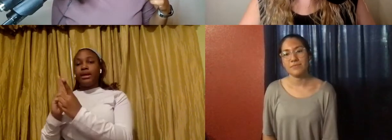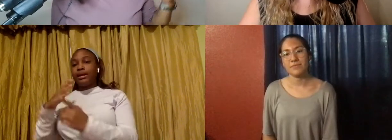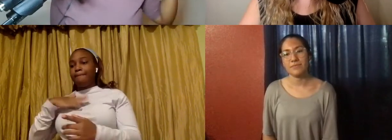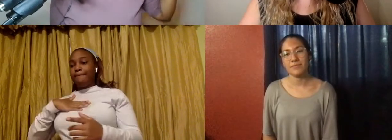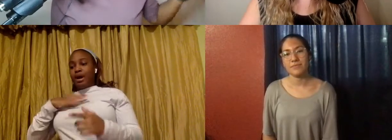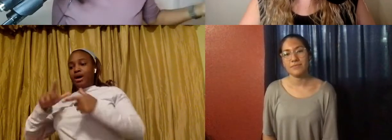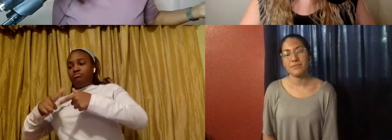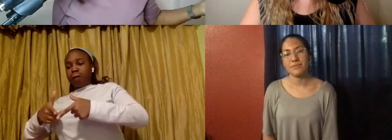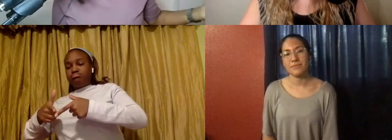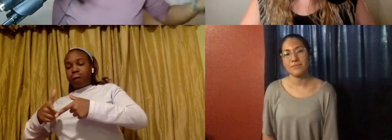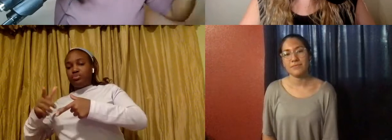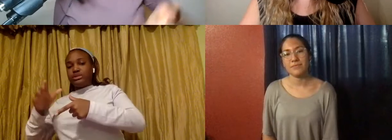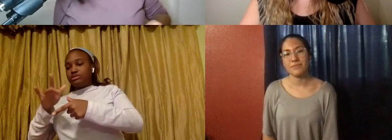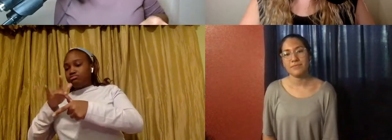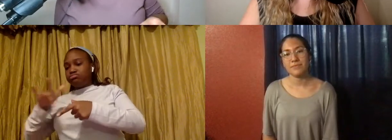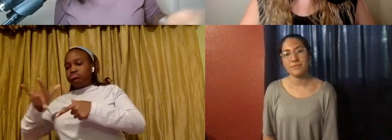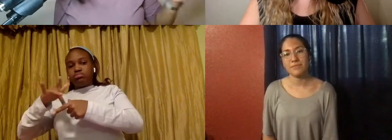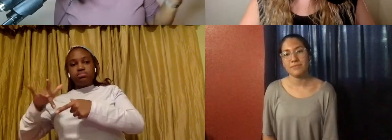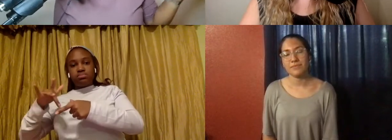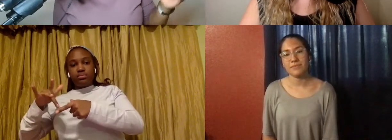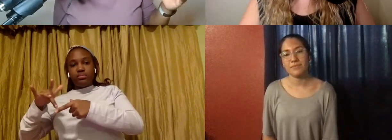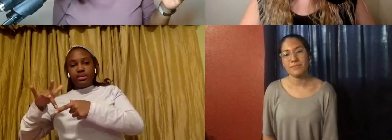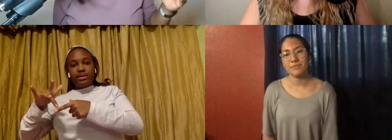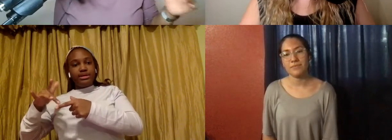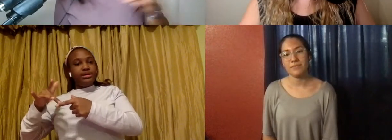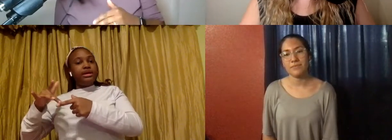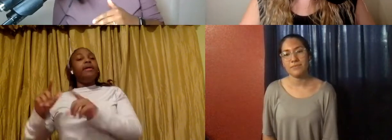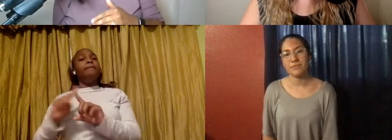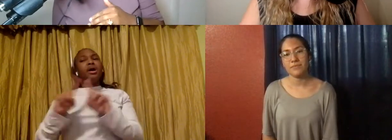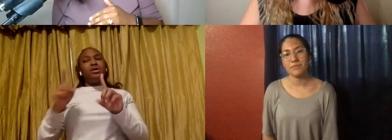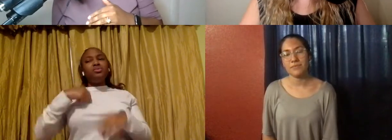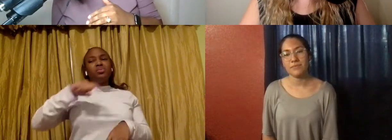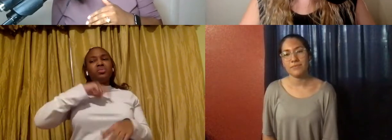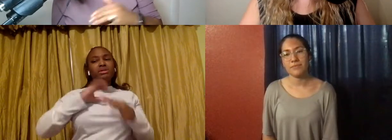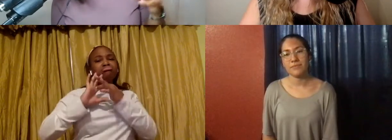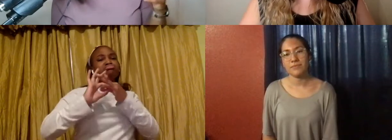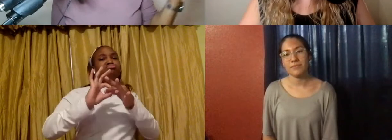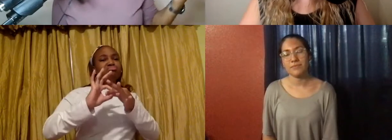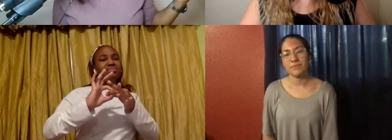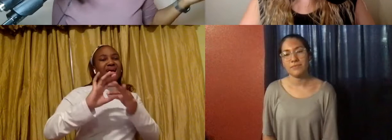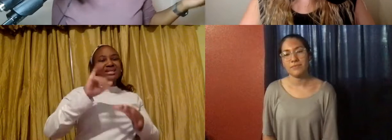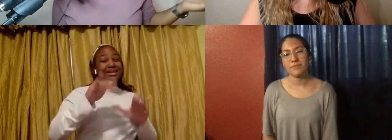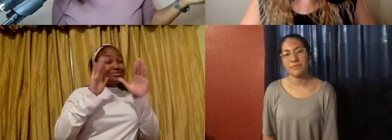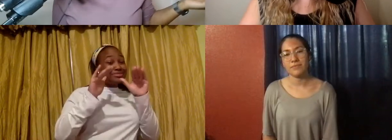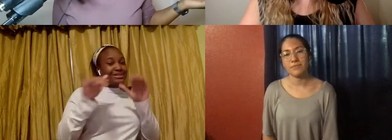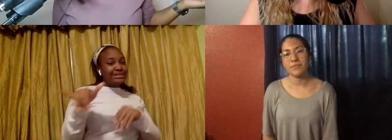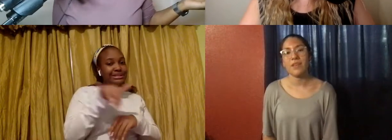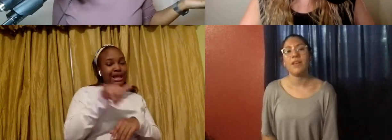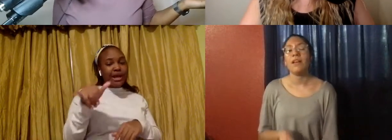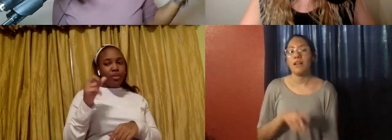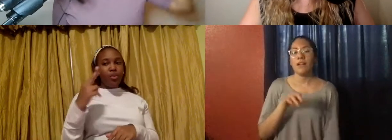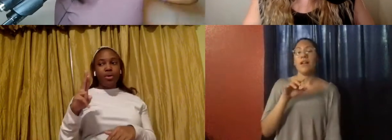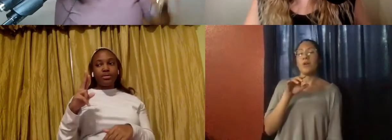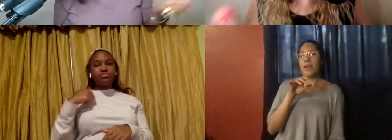free. Well, then when we get together, is the expectation the same? You know what I mean? Like, or can we be like fully human? Like a